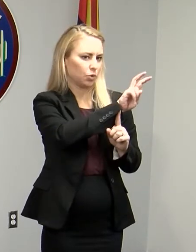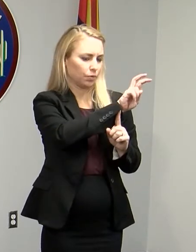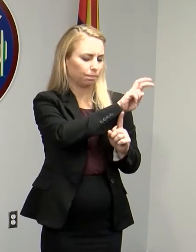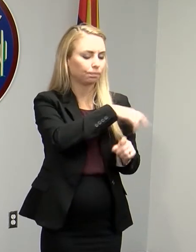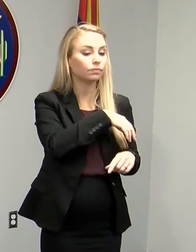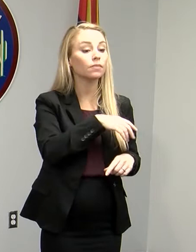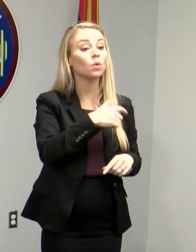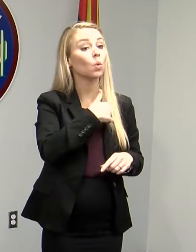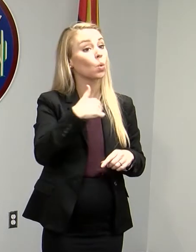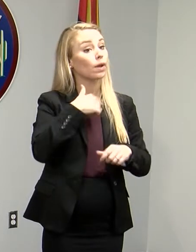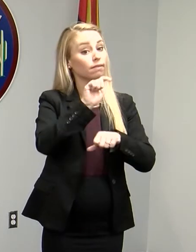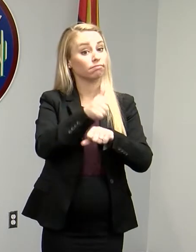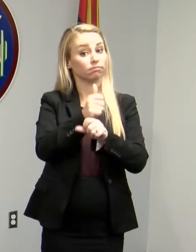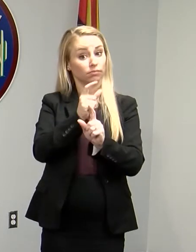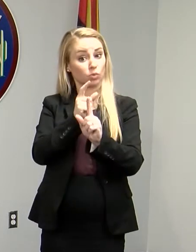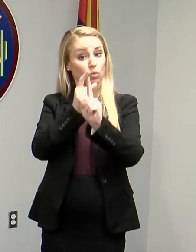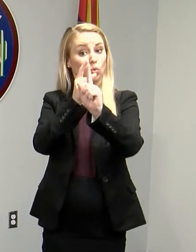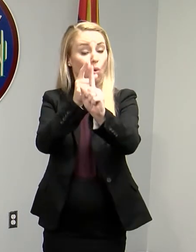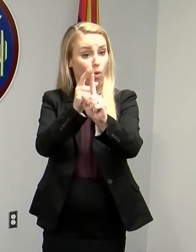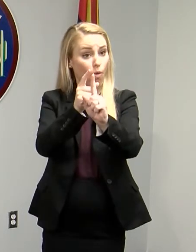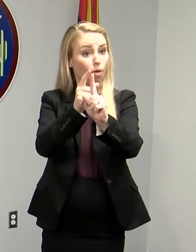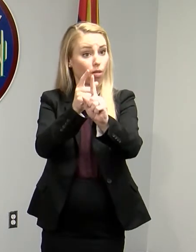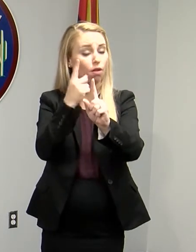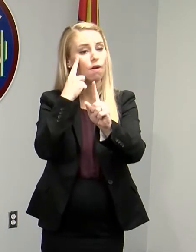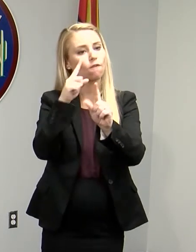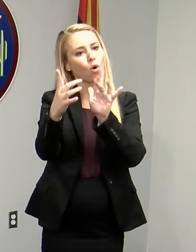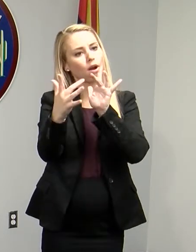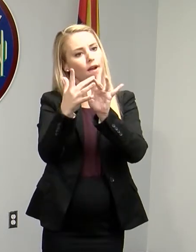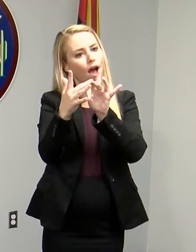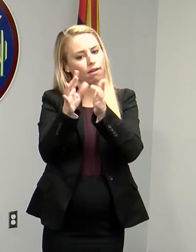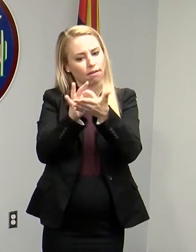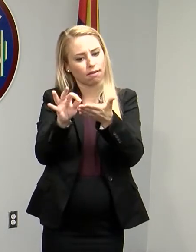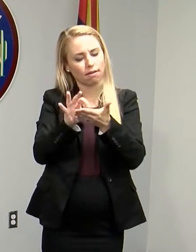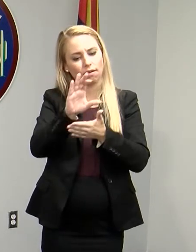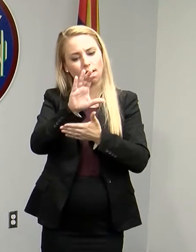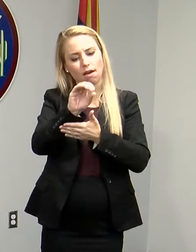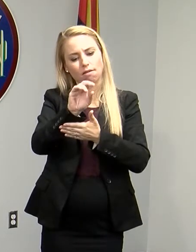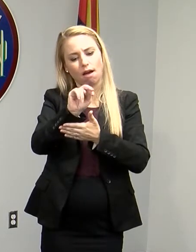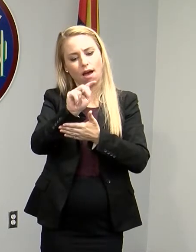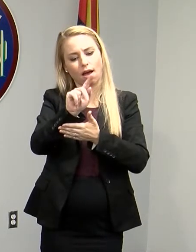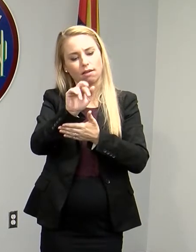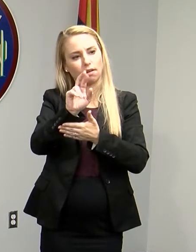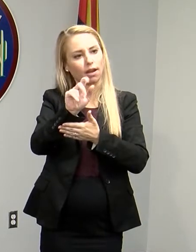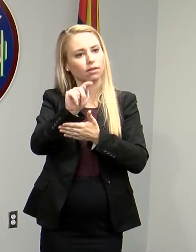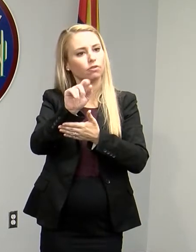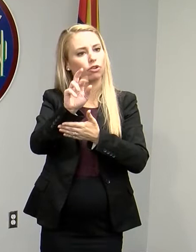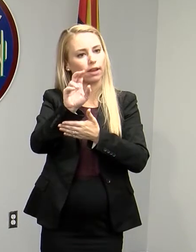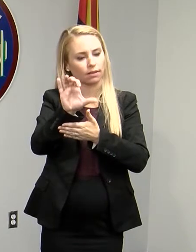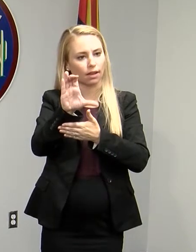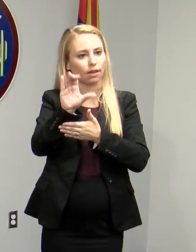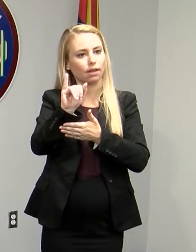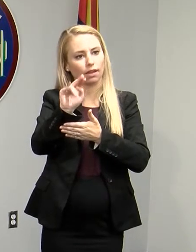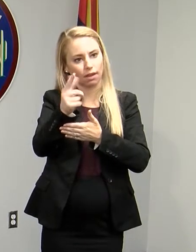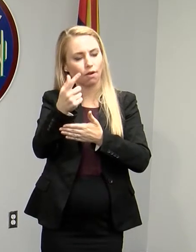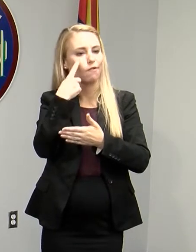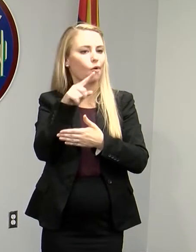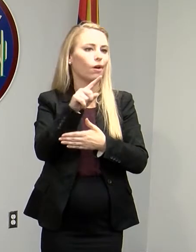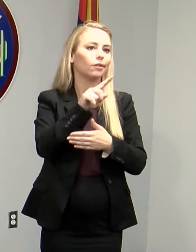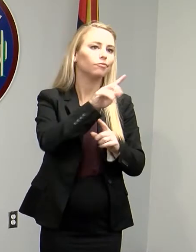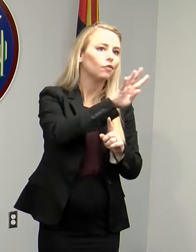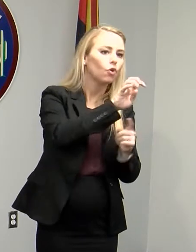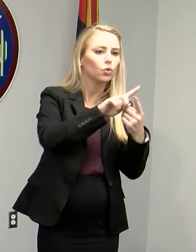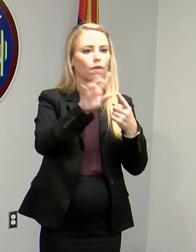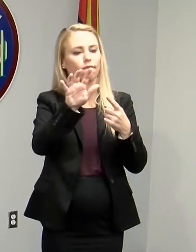contact tracing operations to address 400 to 500 new cases a day by July 1st. The good news